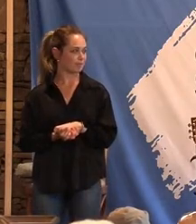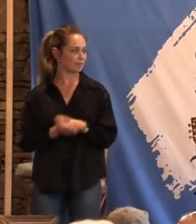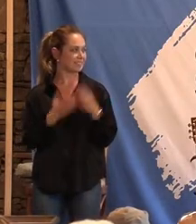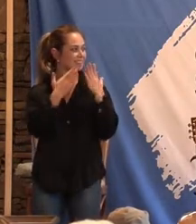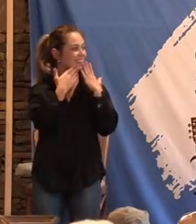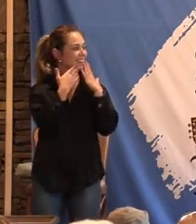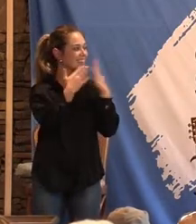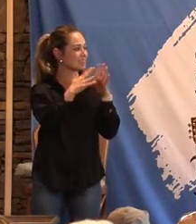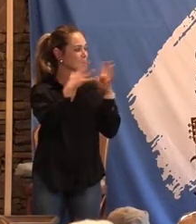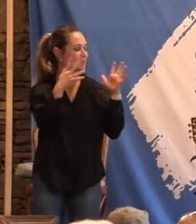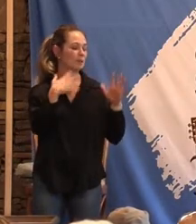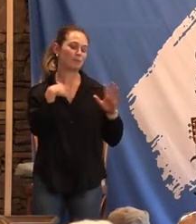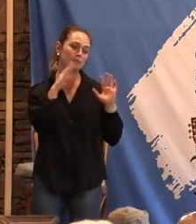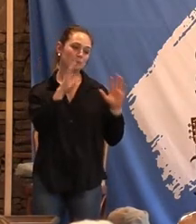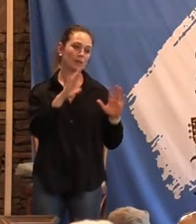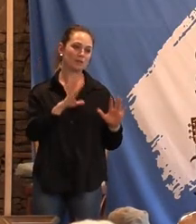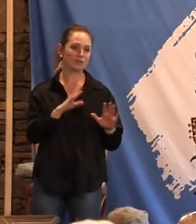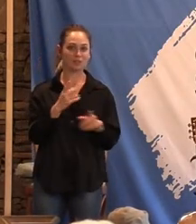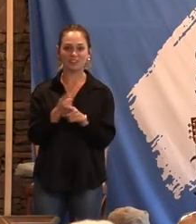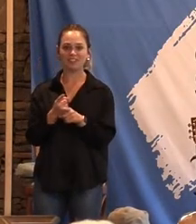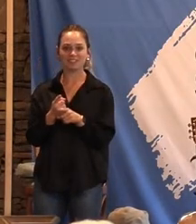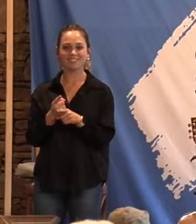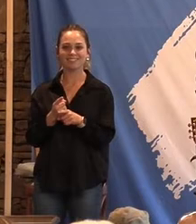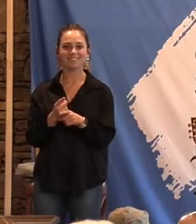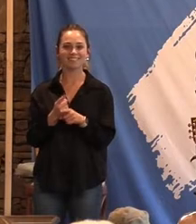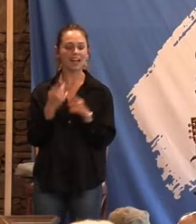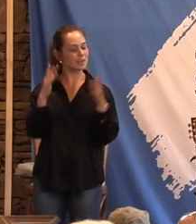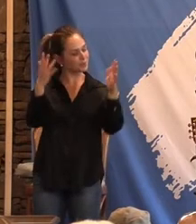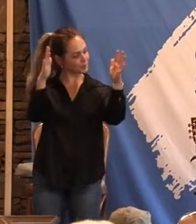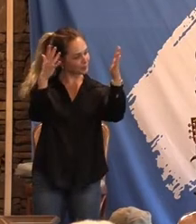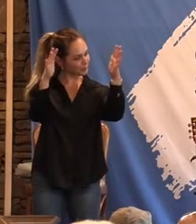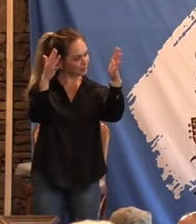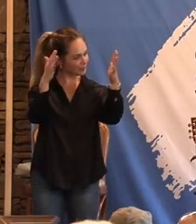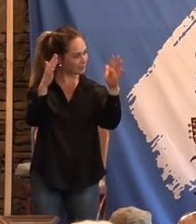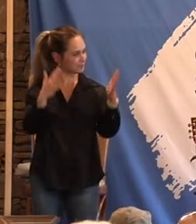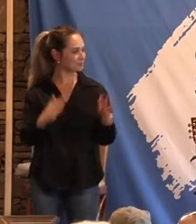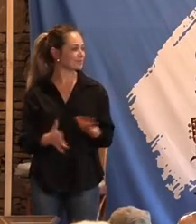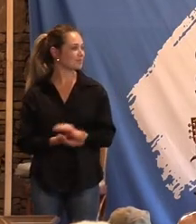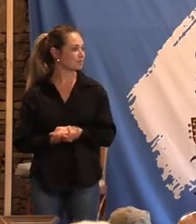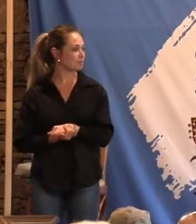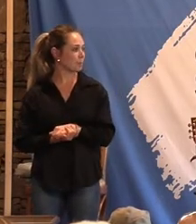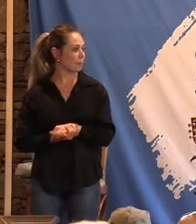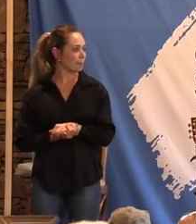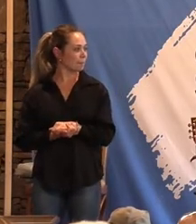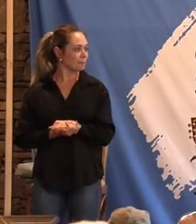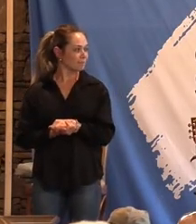Thank you, Josie. That was great, wasn't it? Right? Right? Give her another hand, Josie.